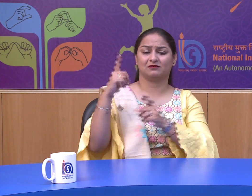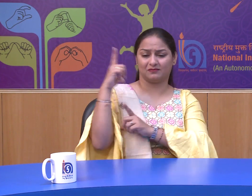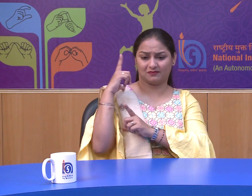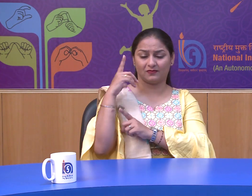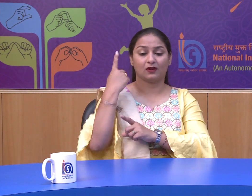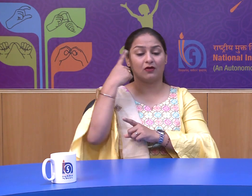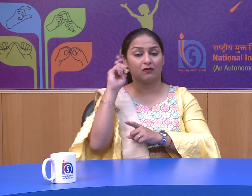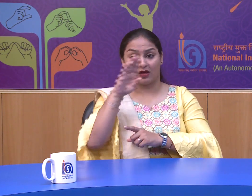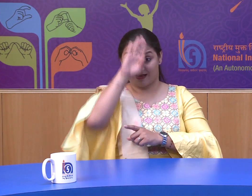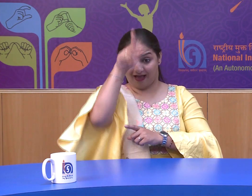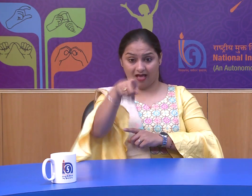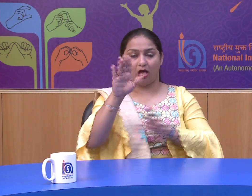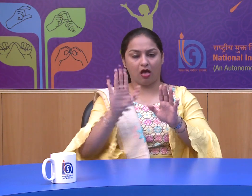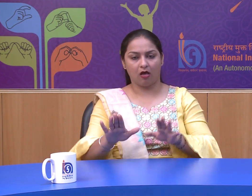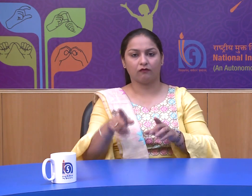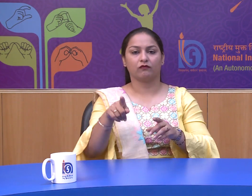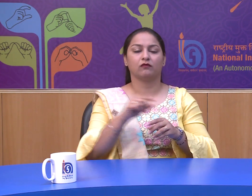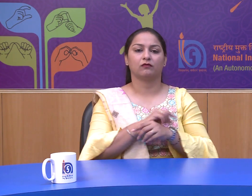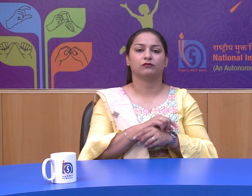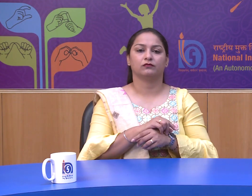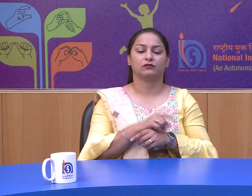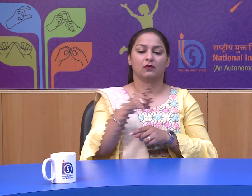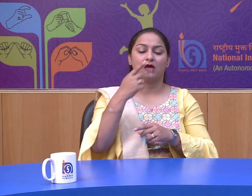the king Nanda of Magad.